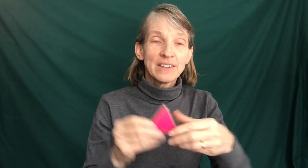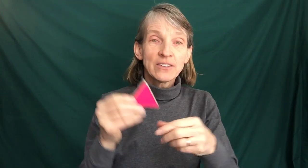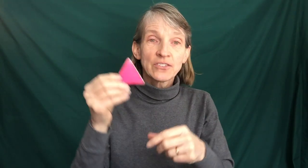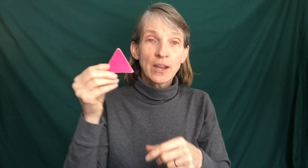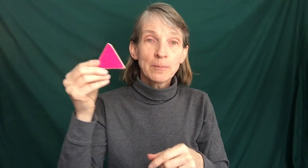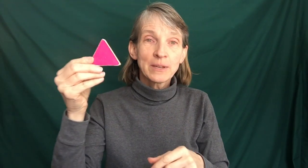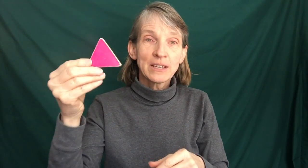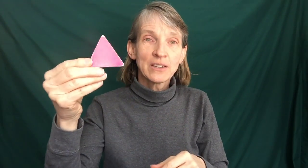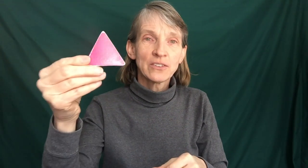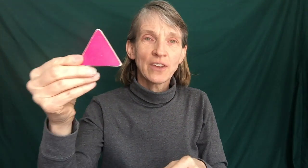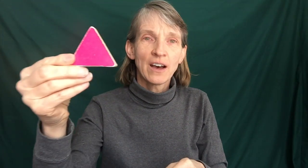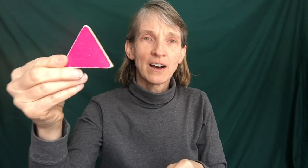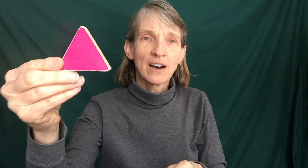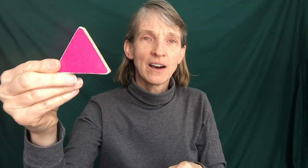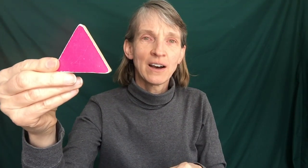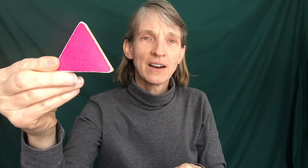This shape is a